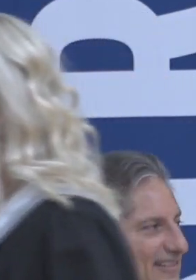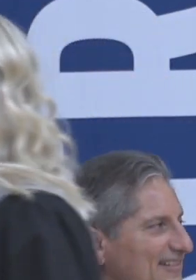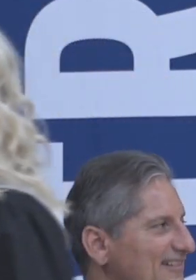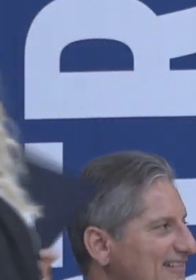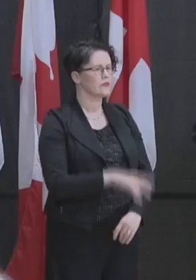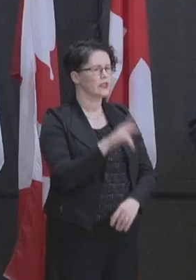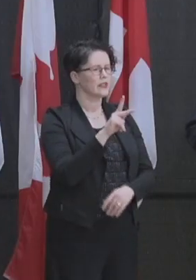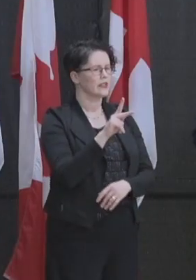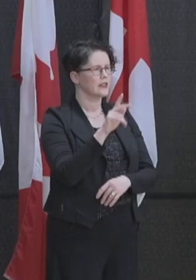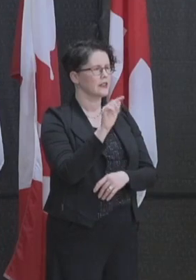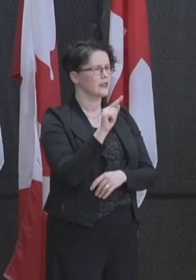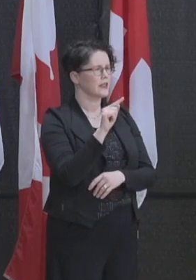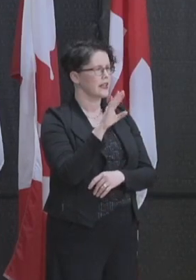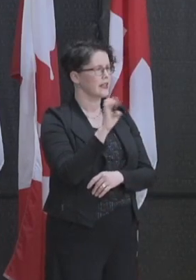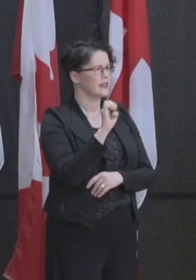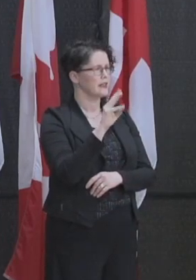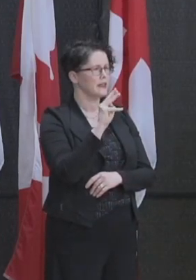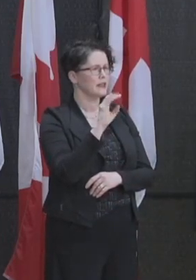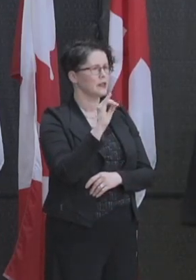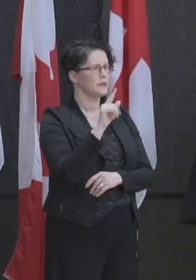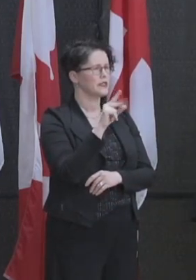Katie Michelin.